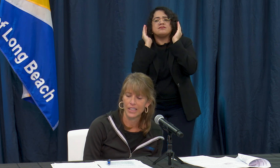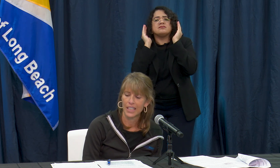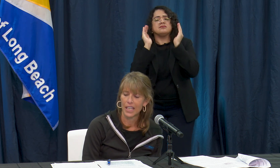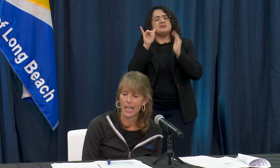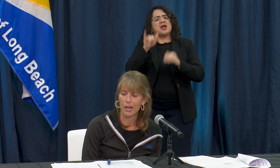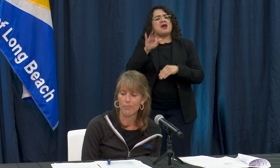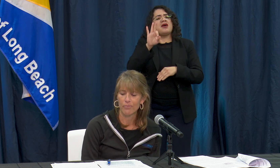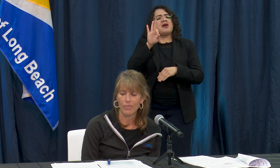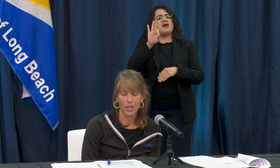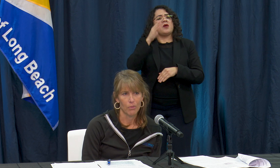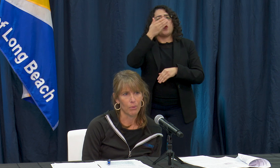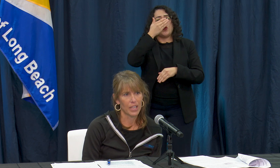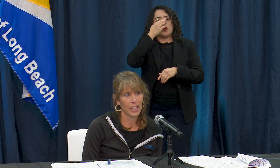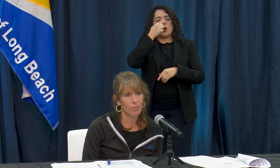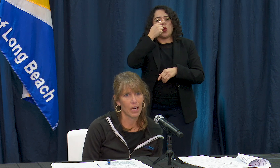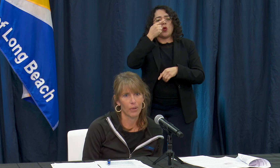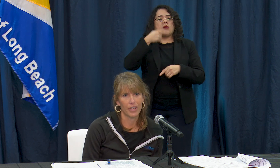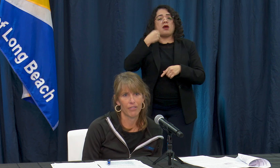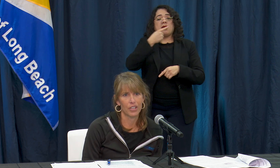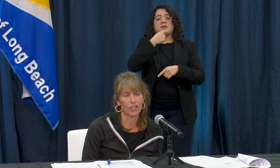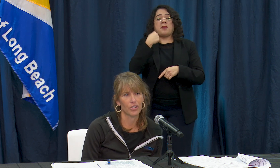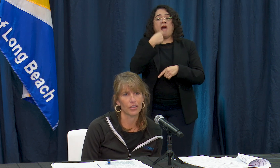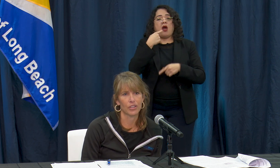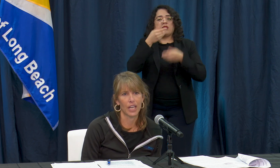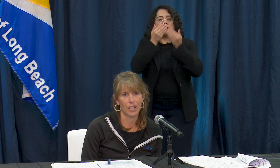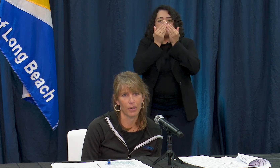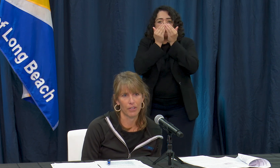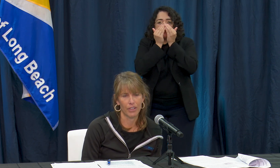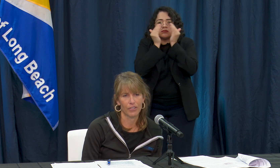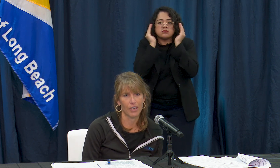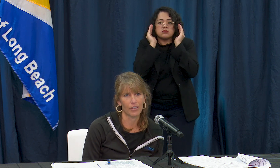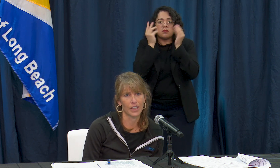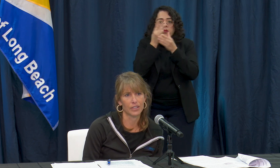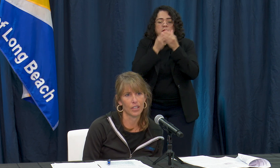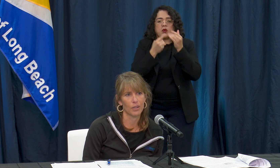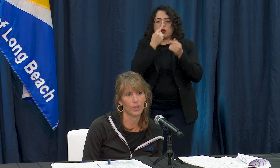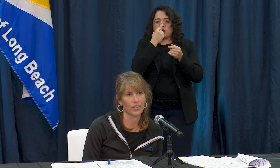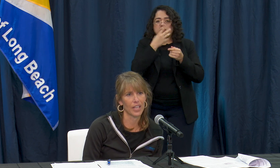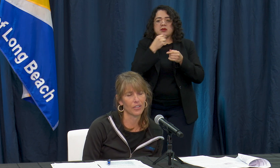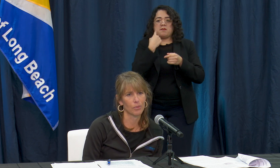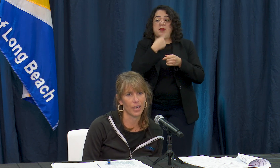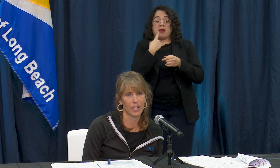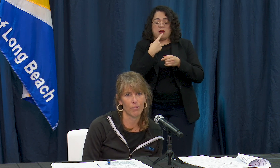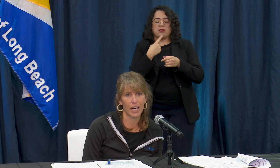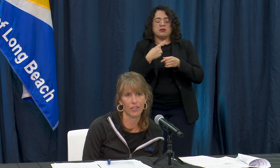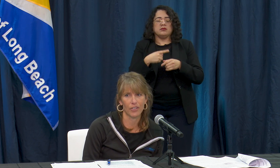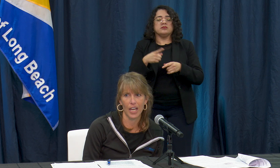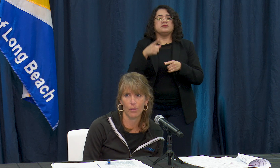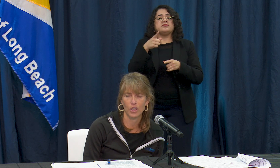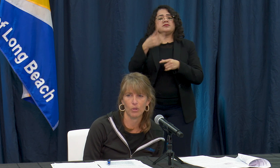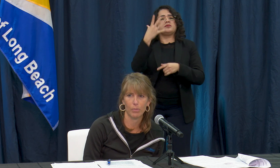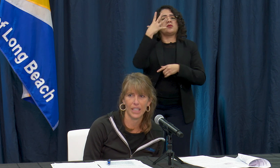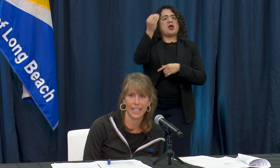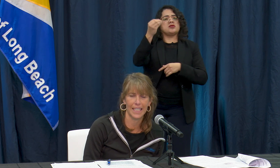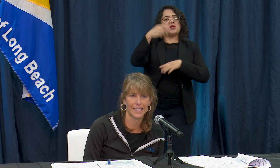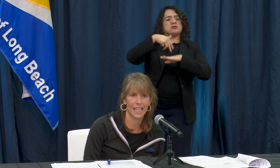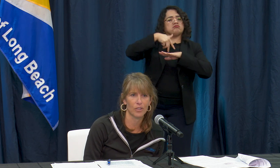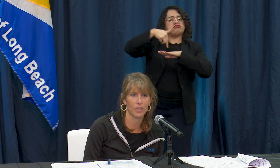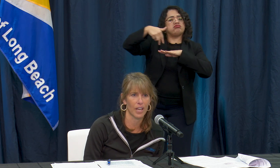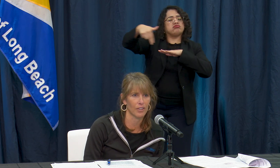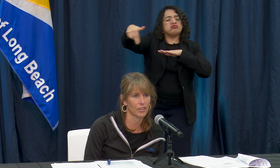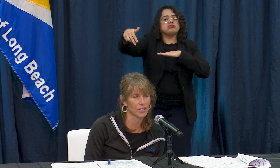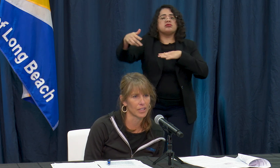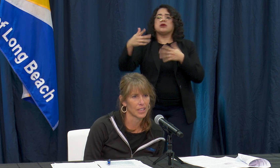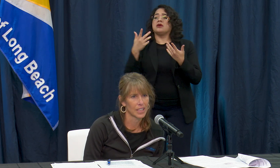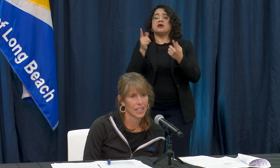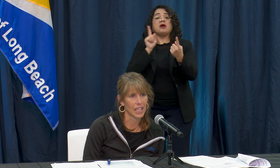considered. When we think about what the face covering, so we say to wear them outside when you will be in contact